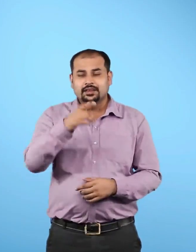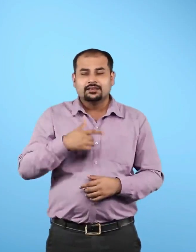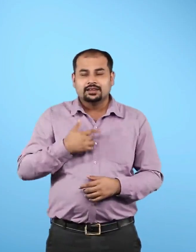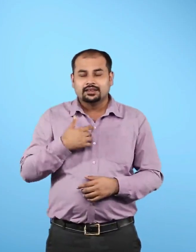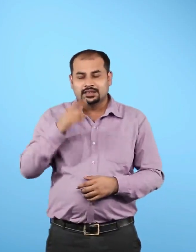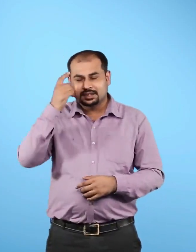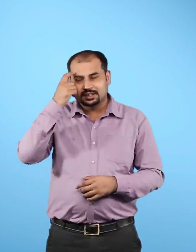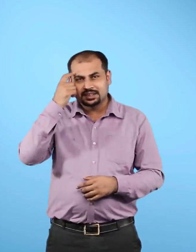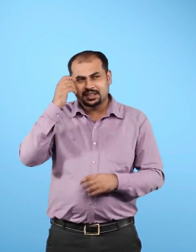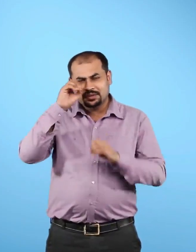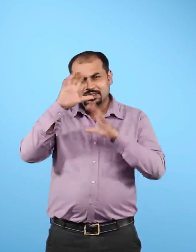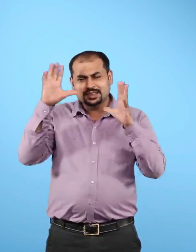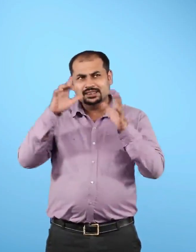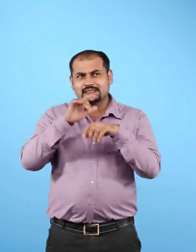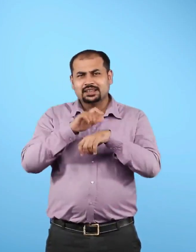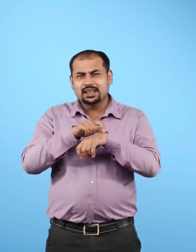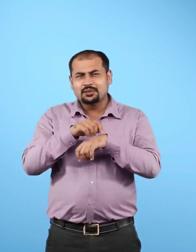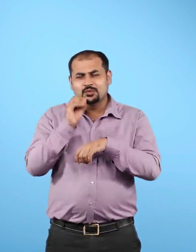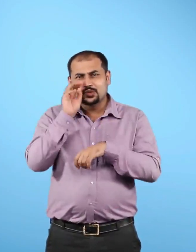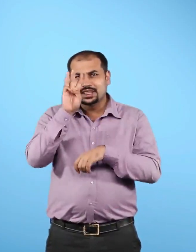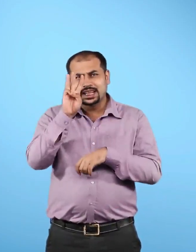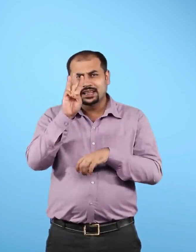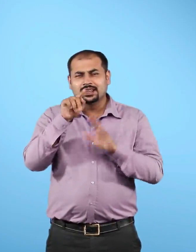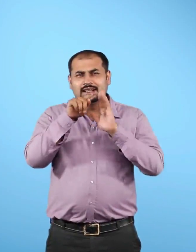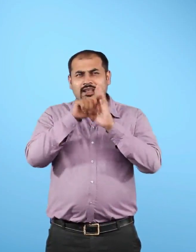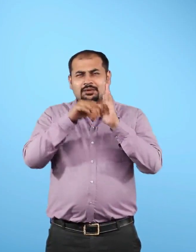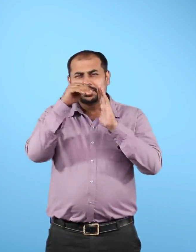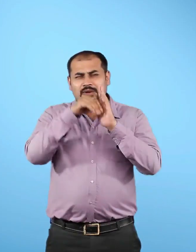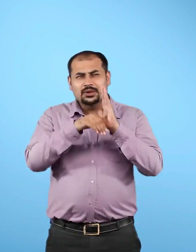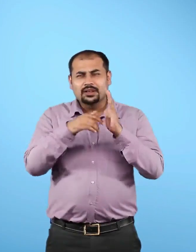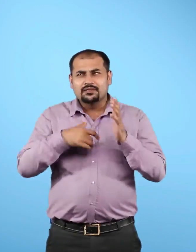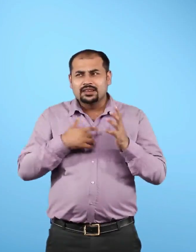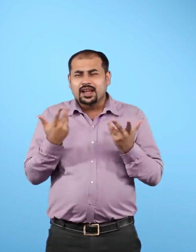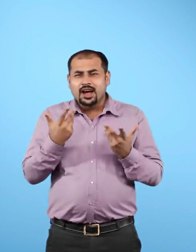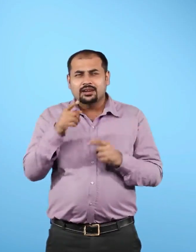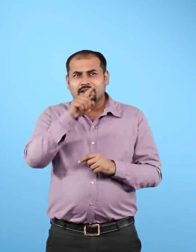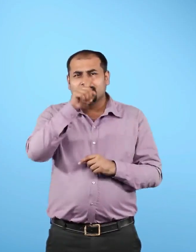Imagine yourself to be there and describe how it would feel.